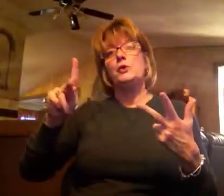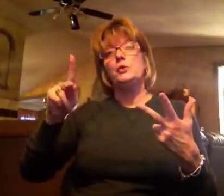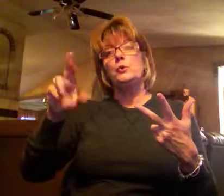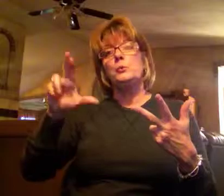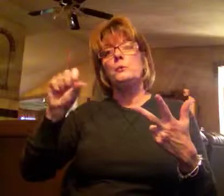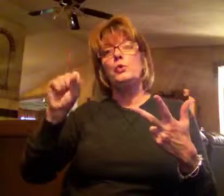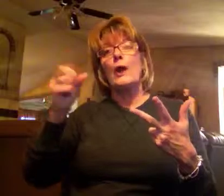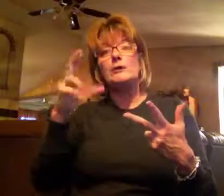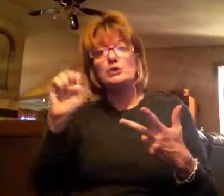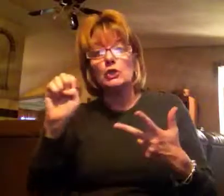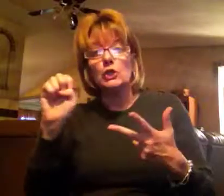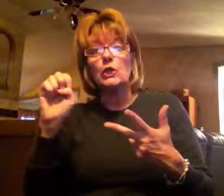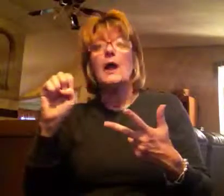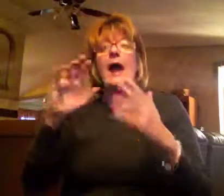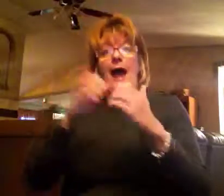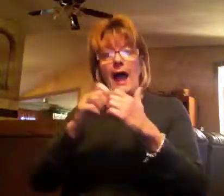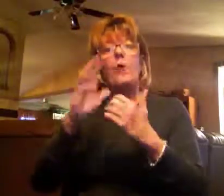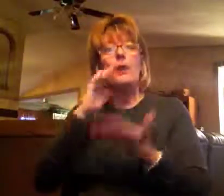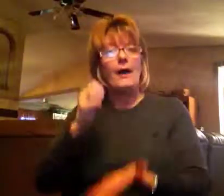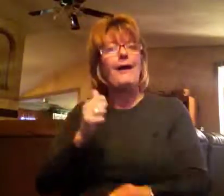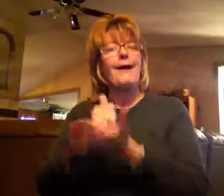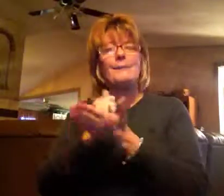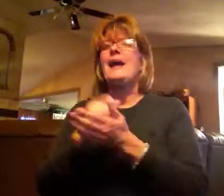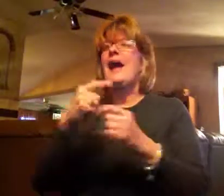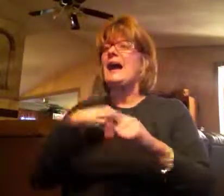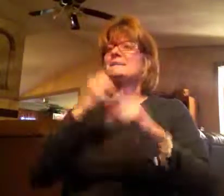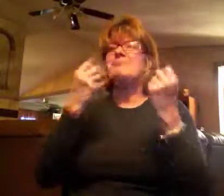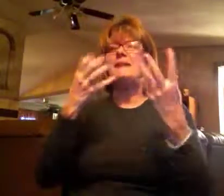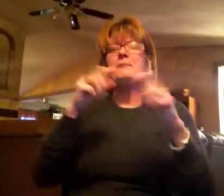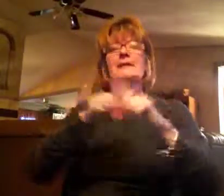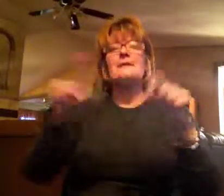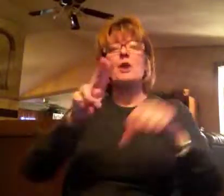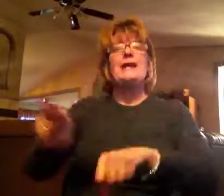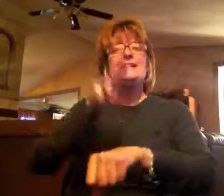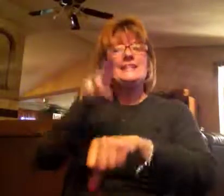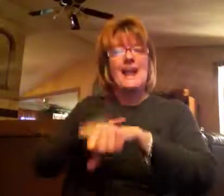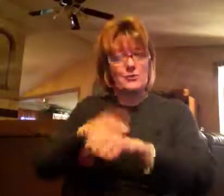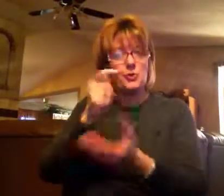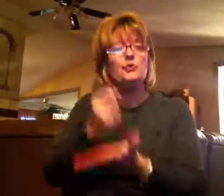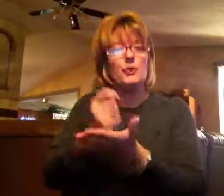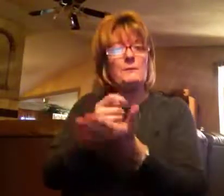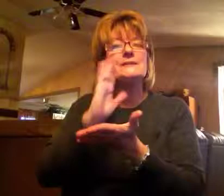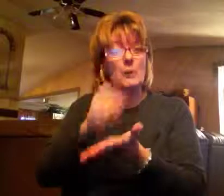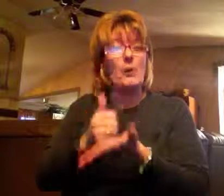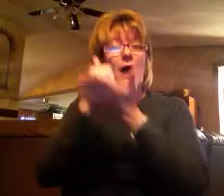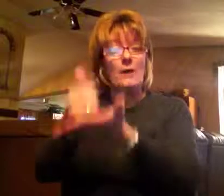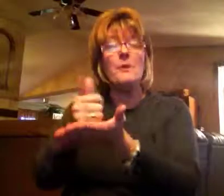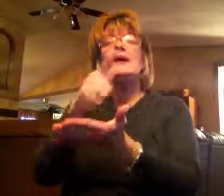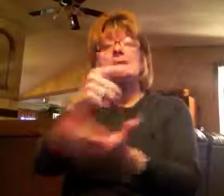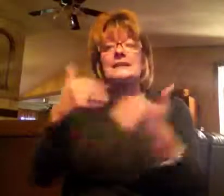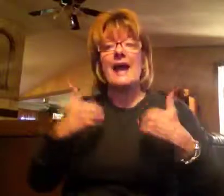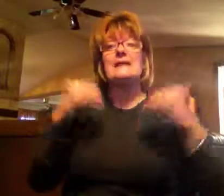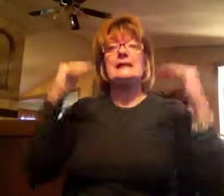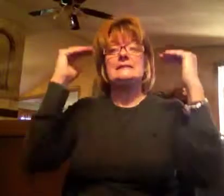minutes. There's just a ton of natural treatments to help you out. So it's got a step-by-step treatment plan, 21